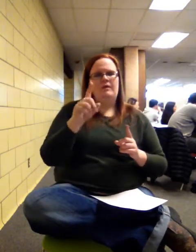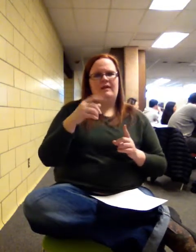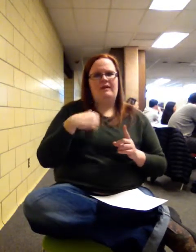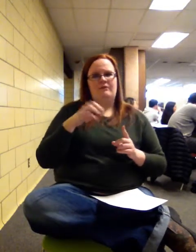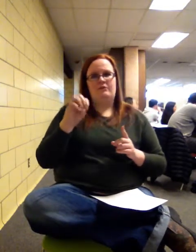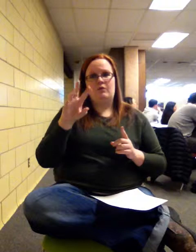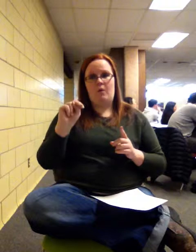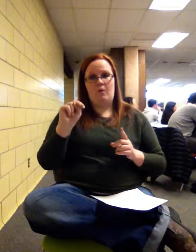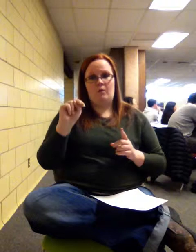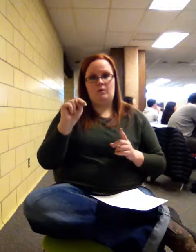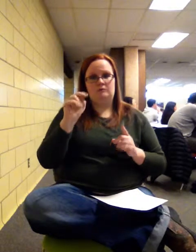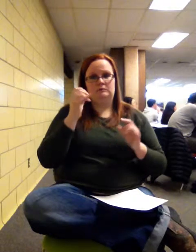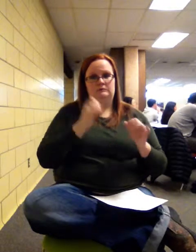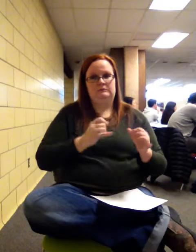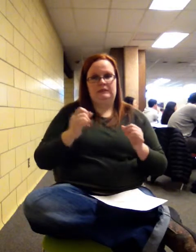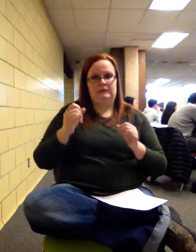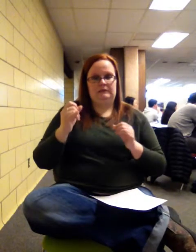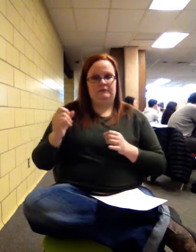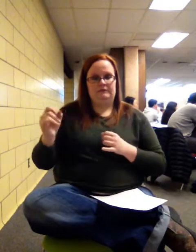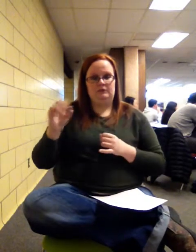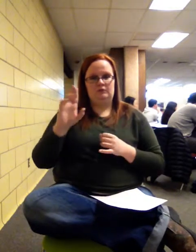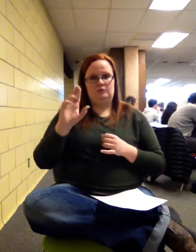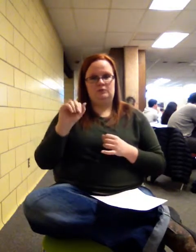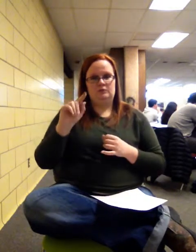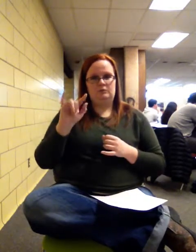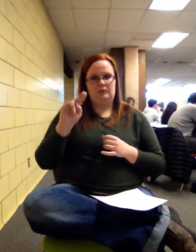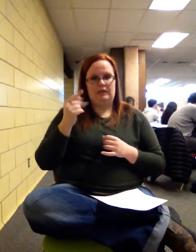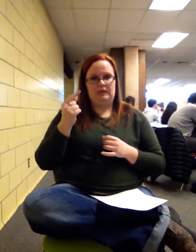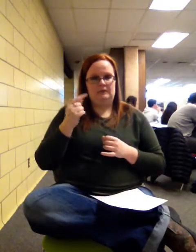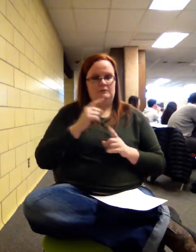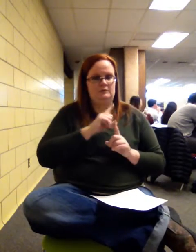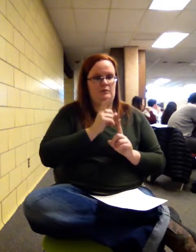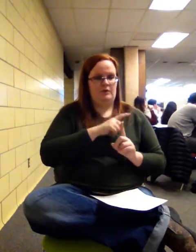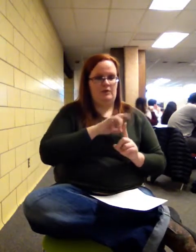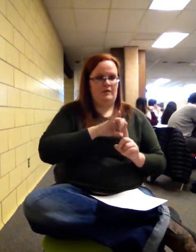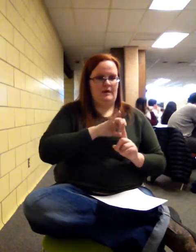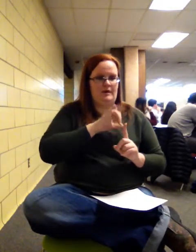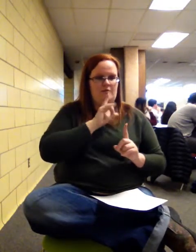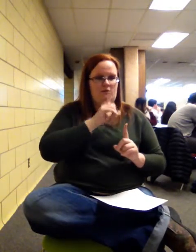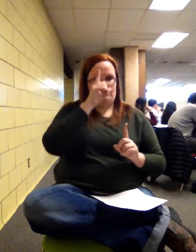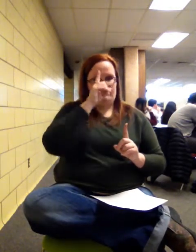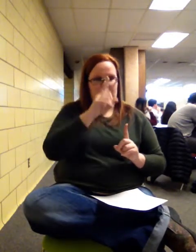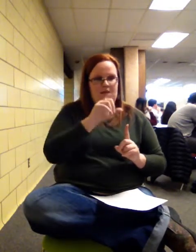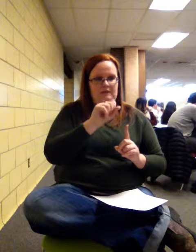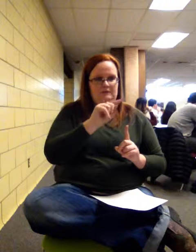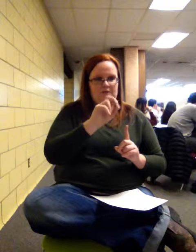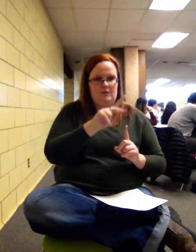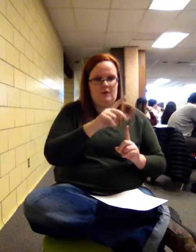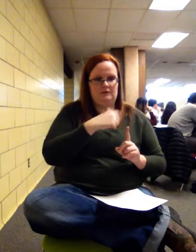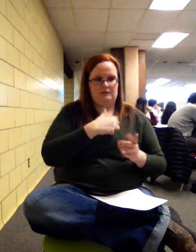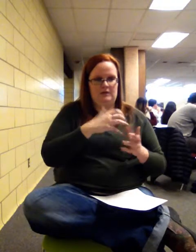so the question on that was regarding penny stocks, and I really don't want to get into that because that's like the whole finance 620 thing.